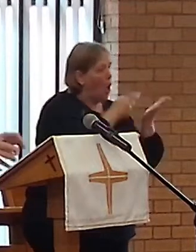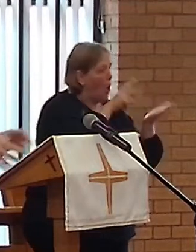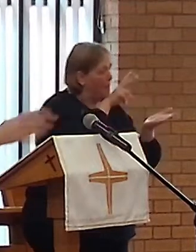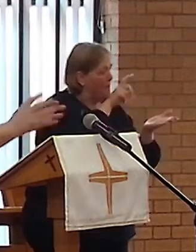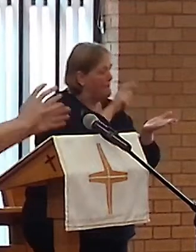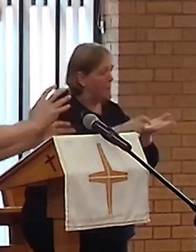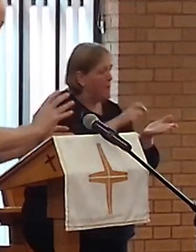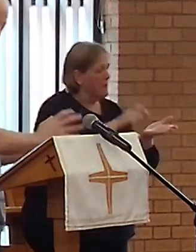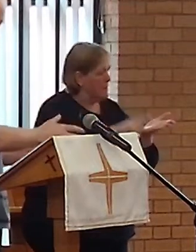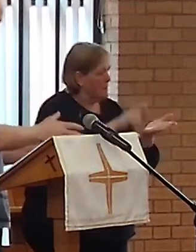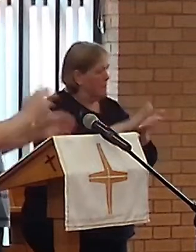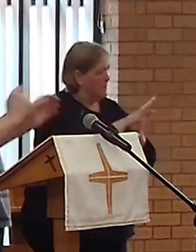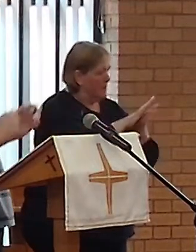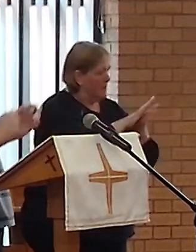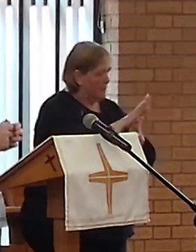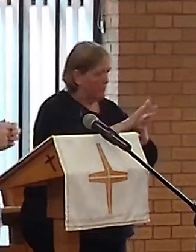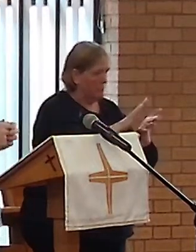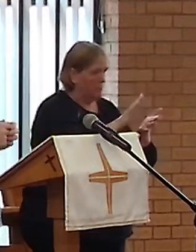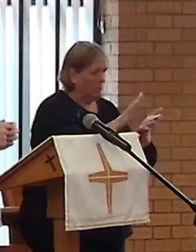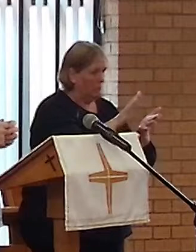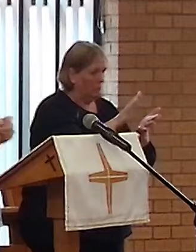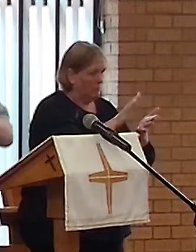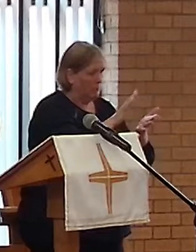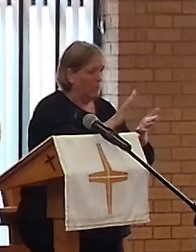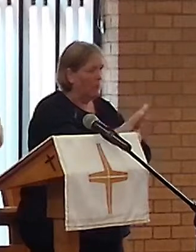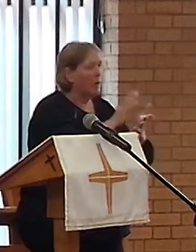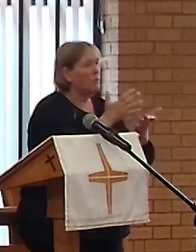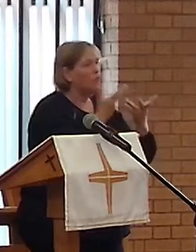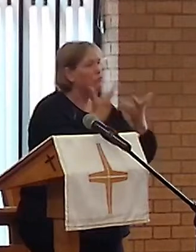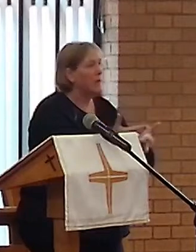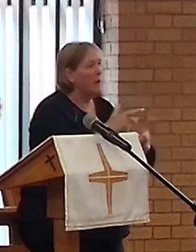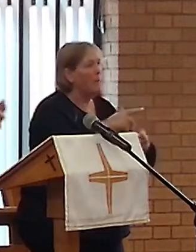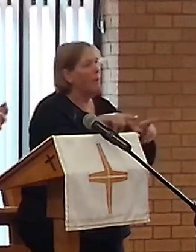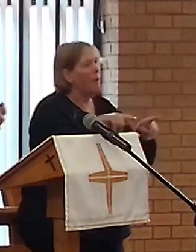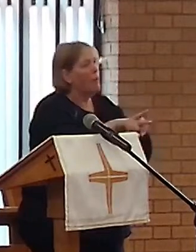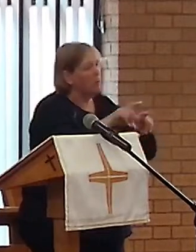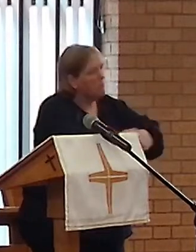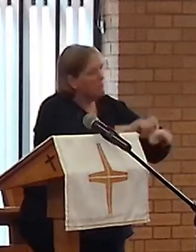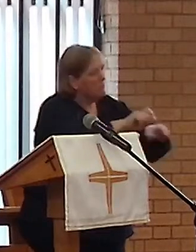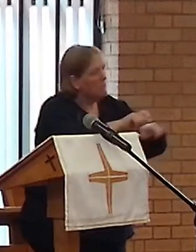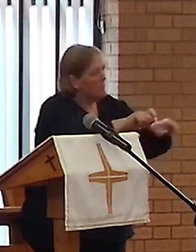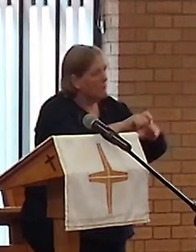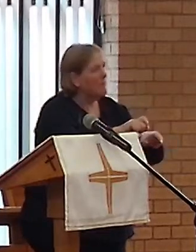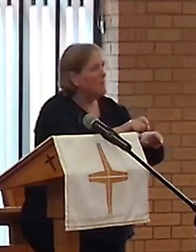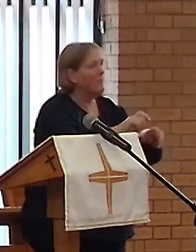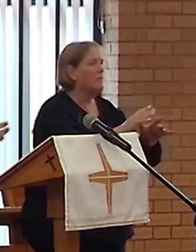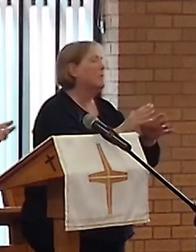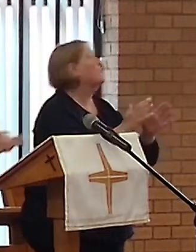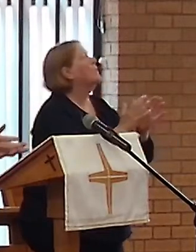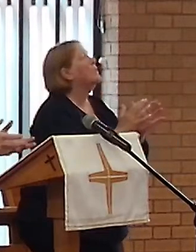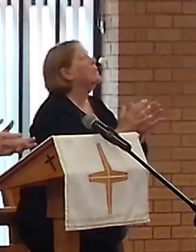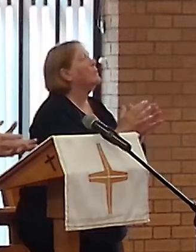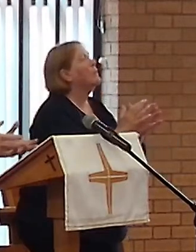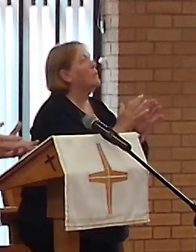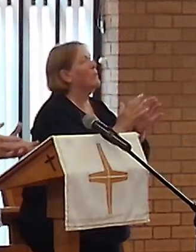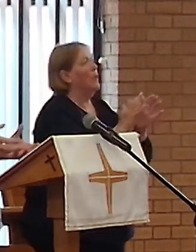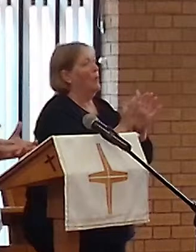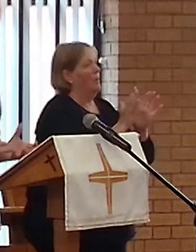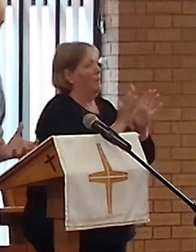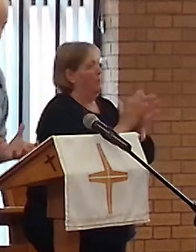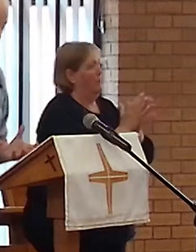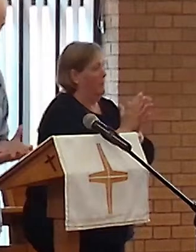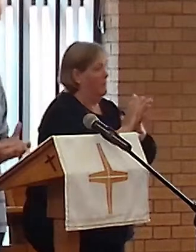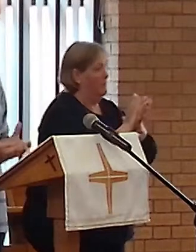to this decision to reject the old and assume the new, implicit in conversion, a daily, indeed